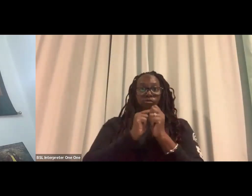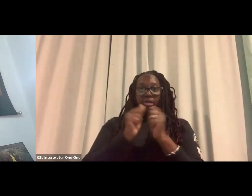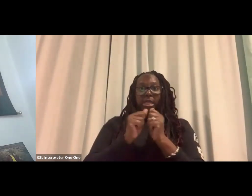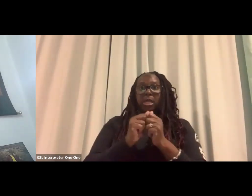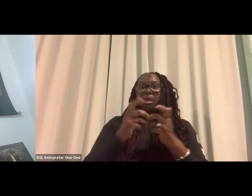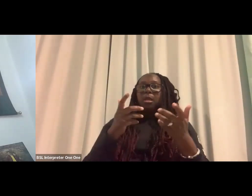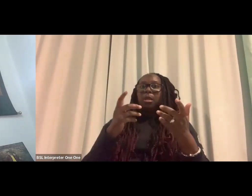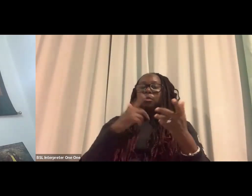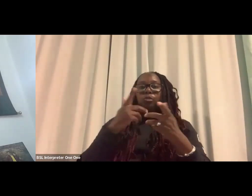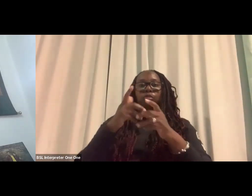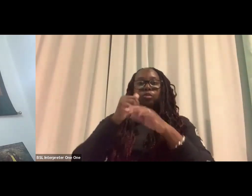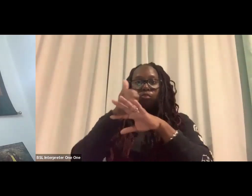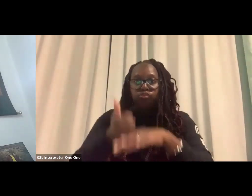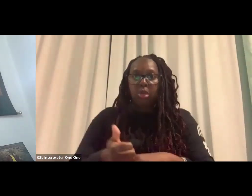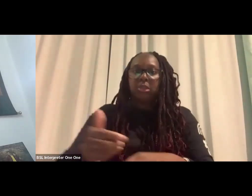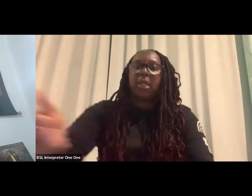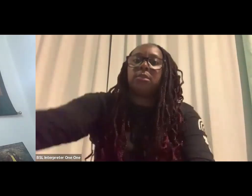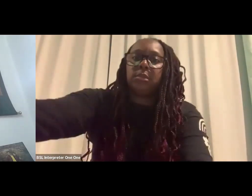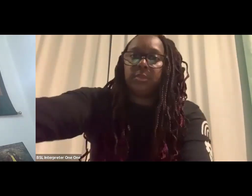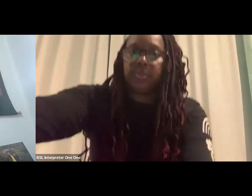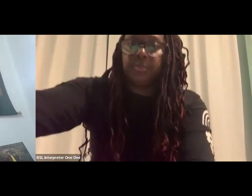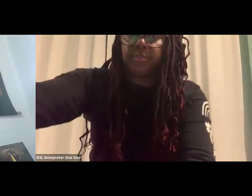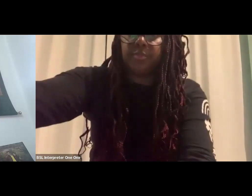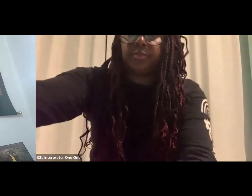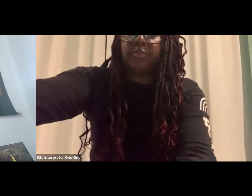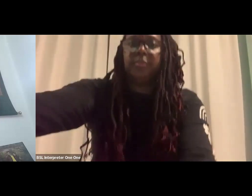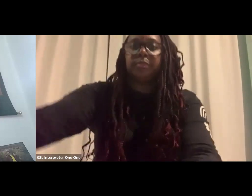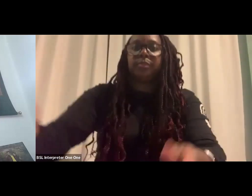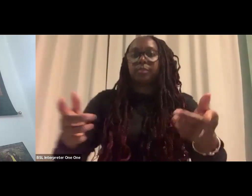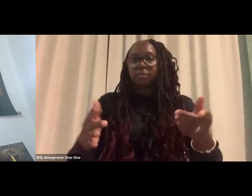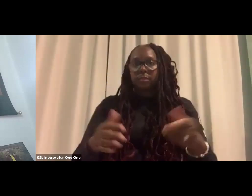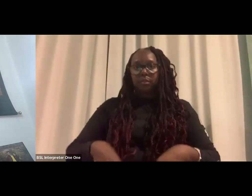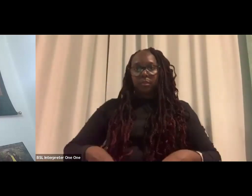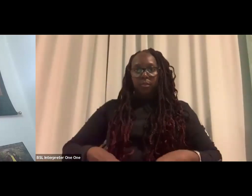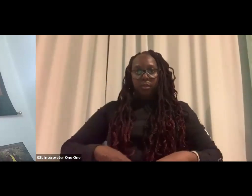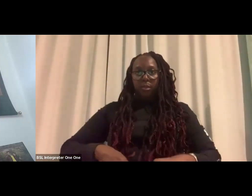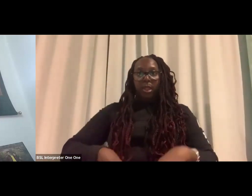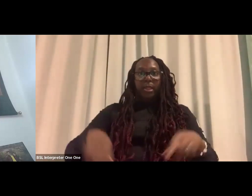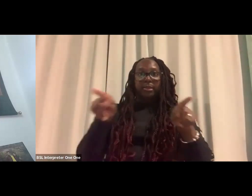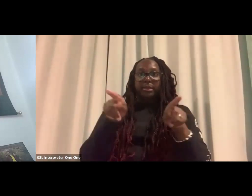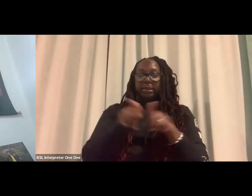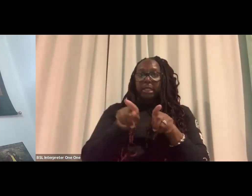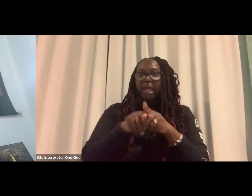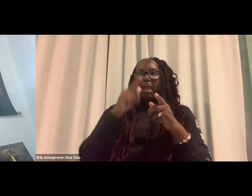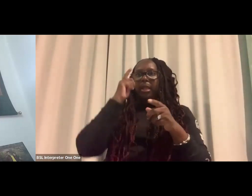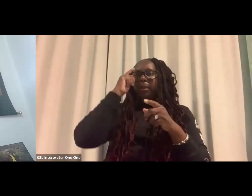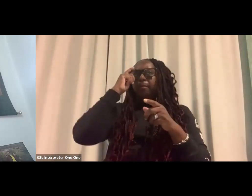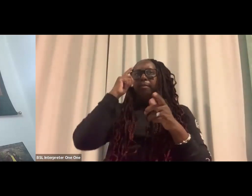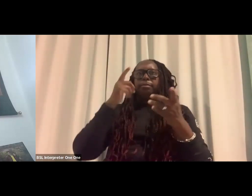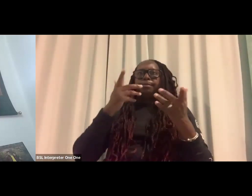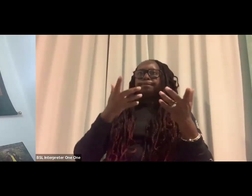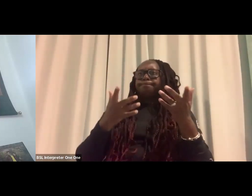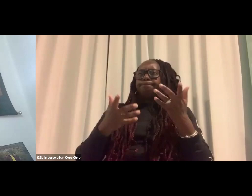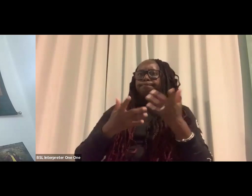the project they have. So this addresses actually the systemic inequality. So